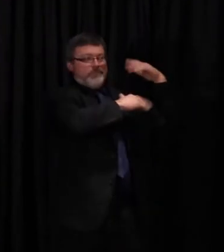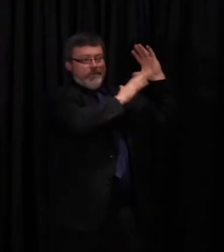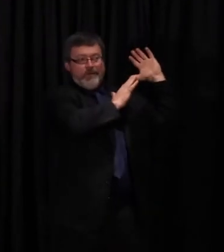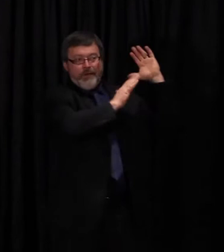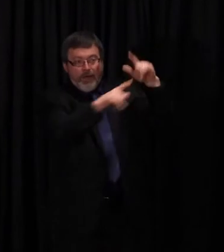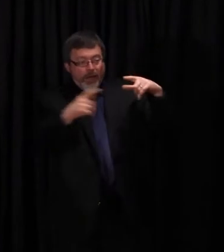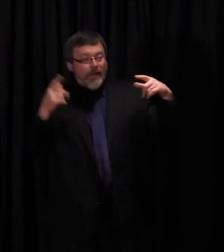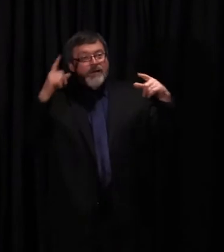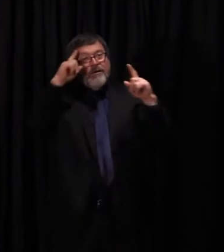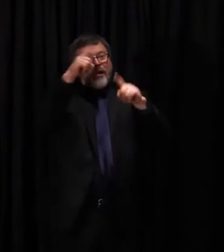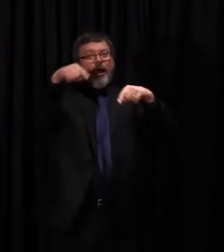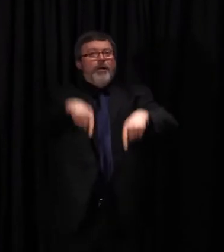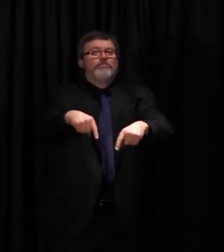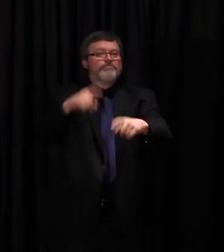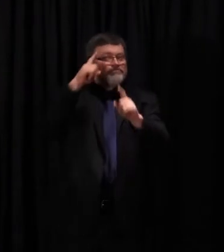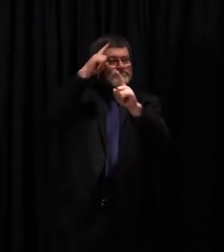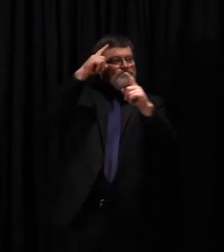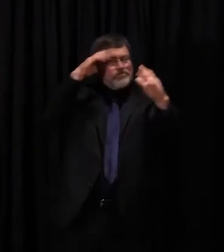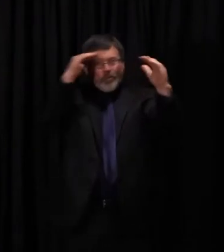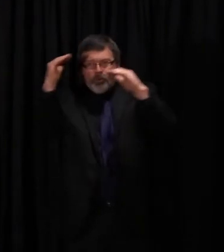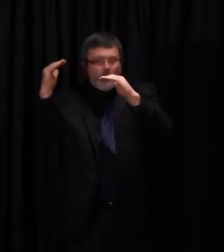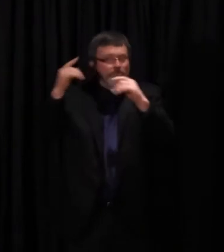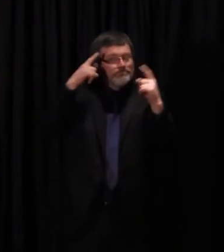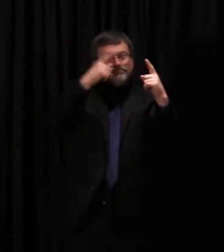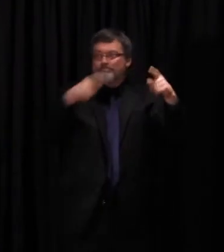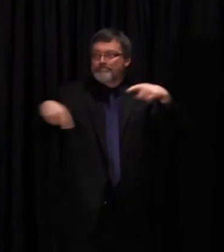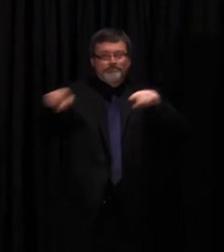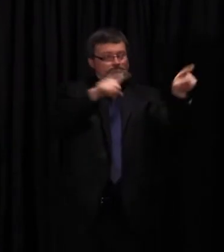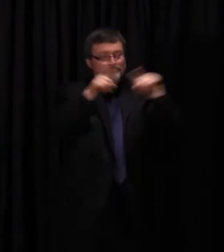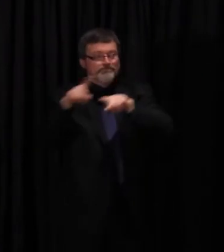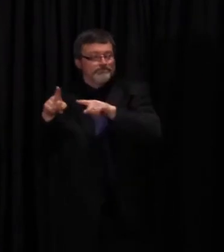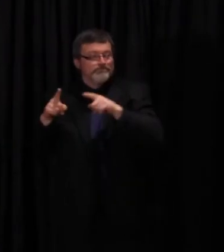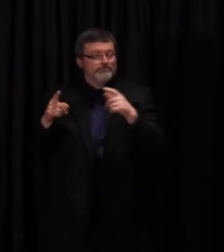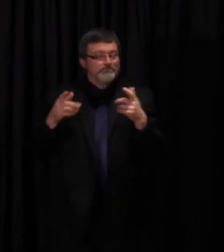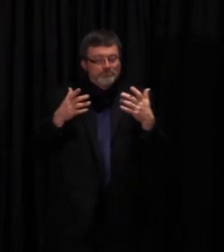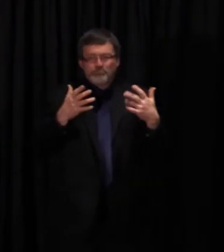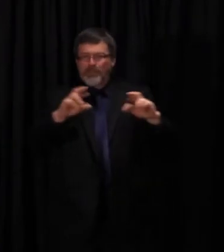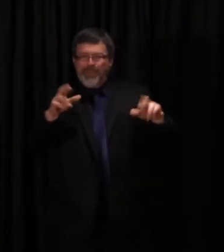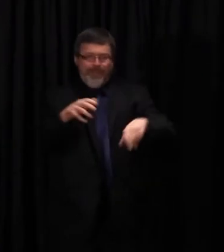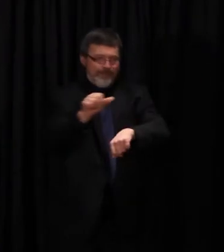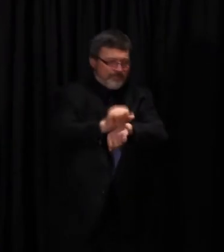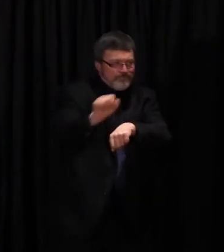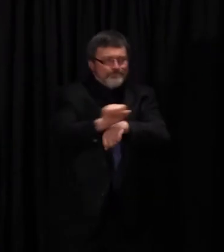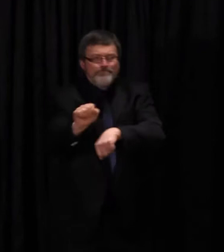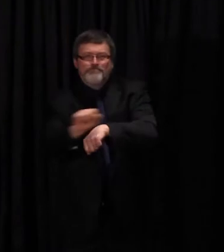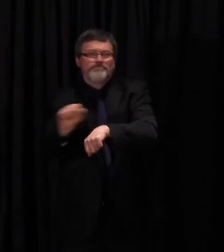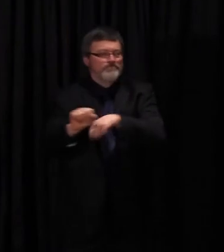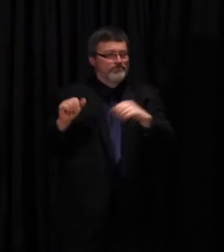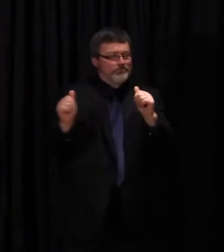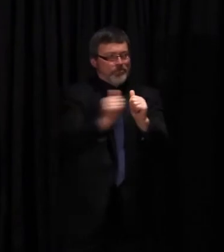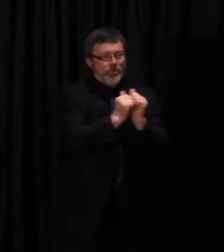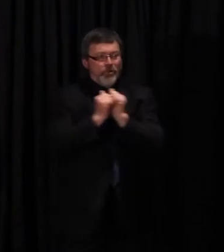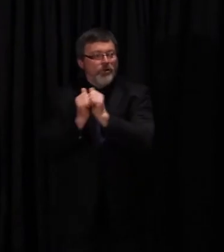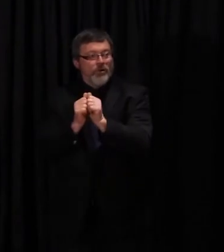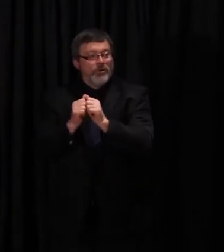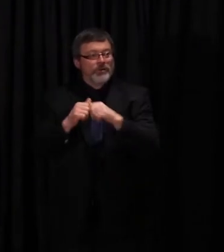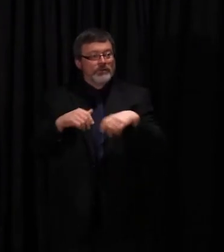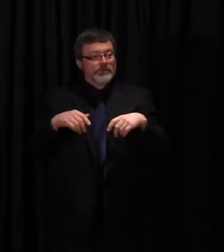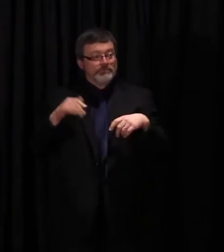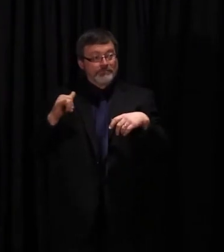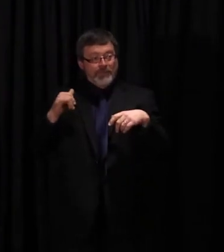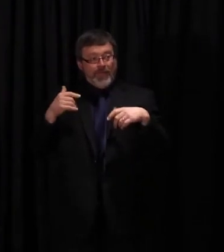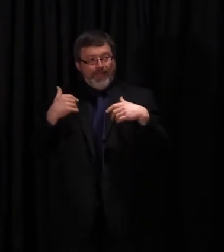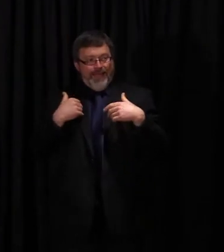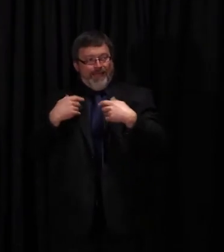we share today, ready to do the work, to take on new problems, and solve those that